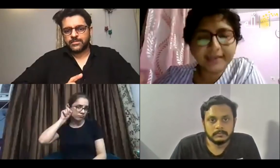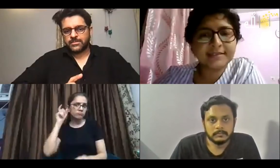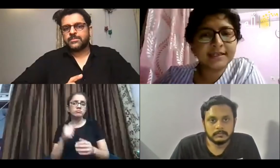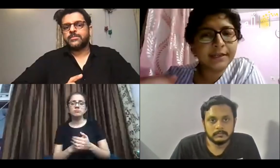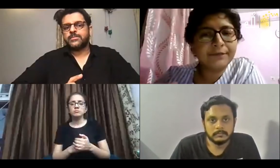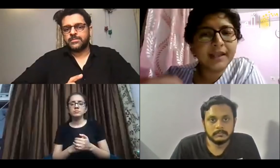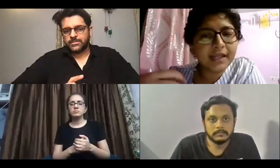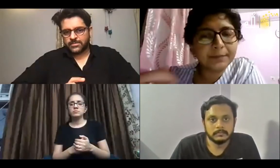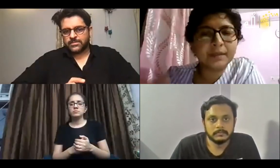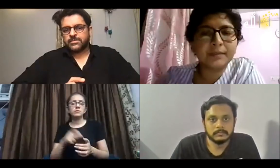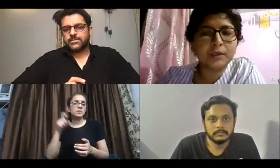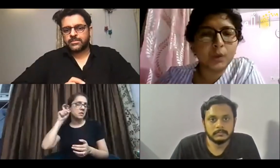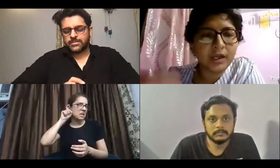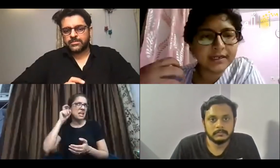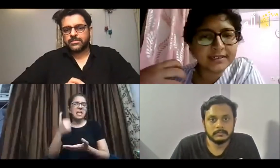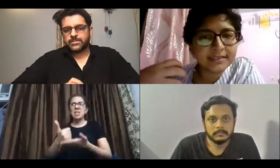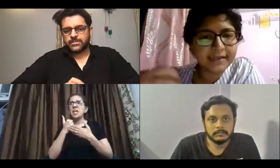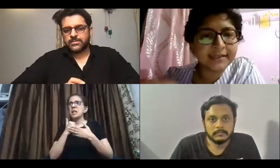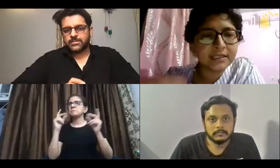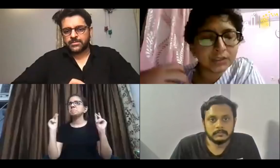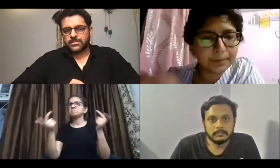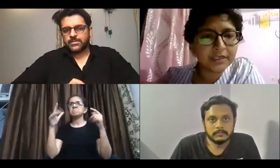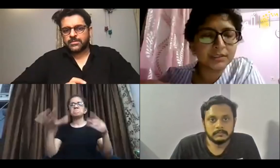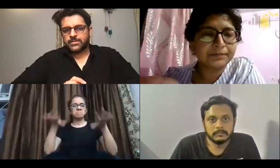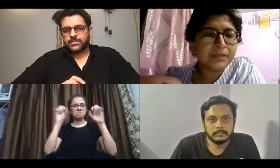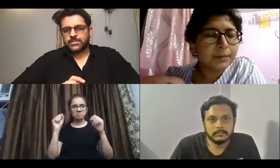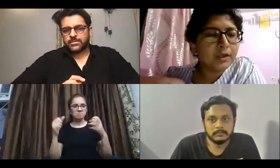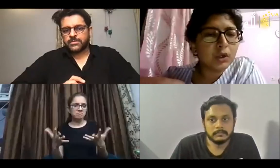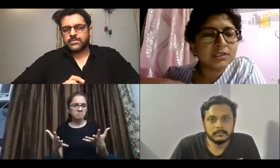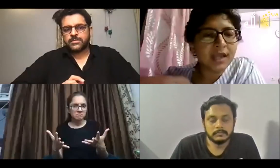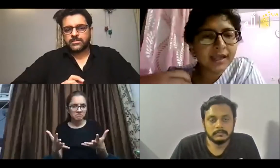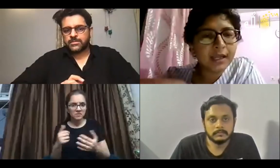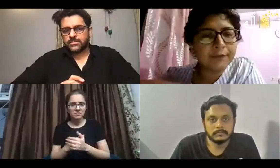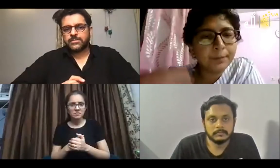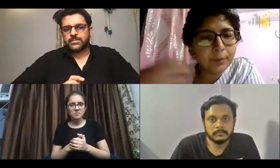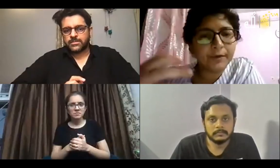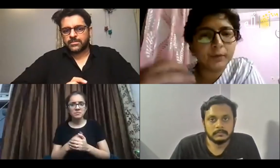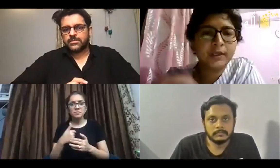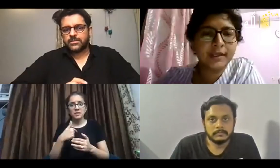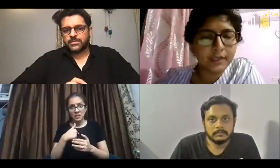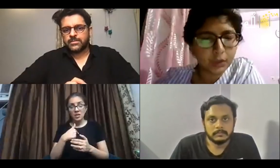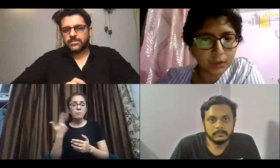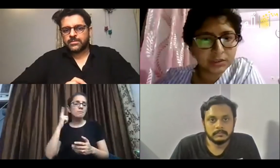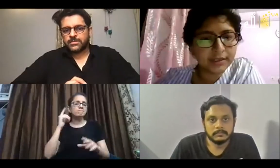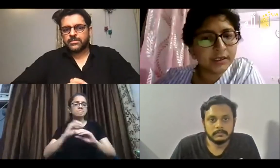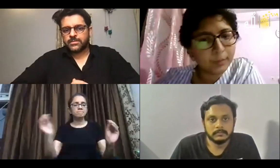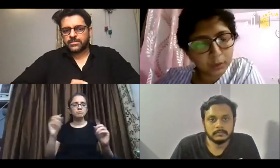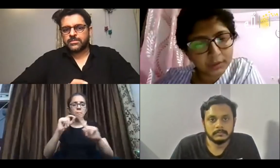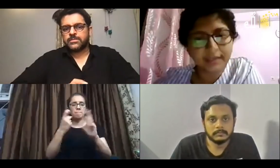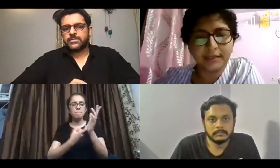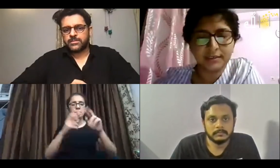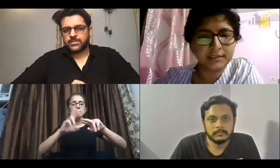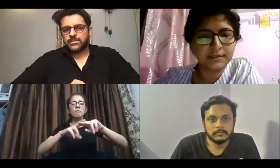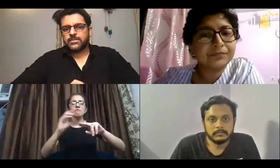Hearing aids never helped me to understand the speech because I have profound hearing loss in